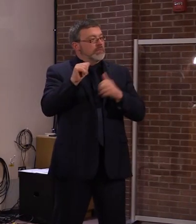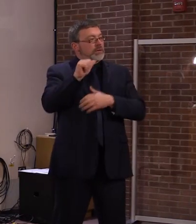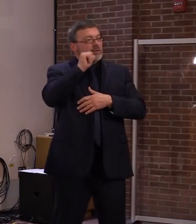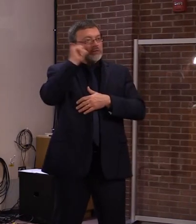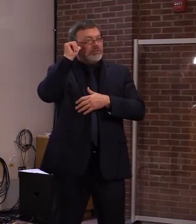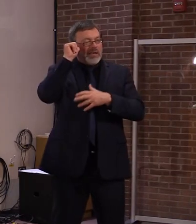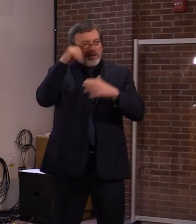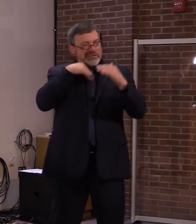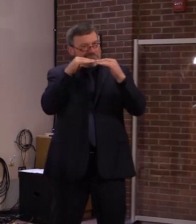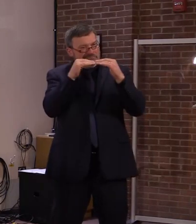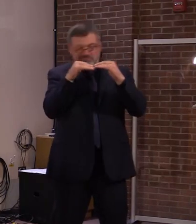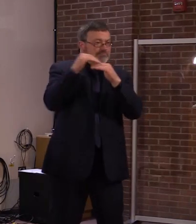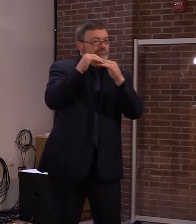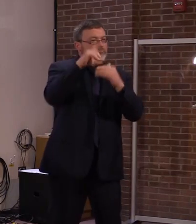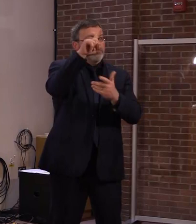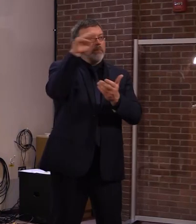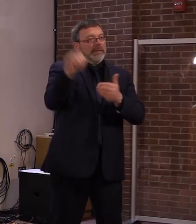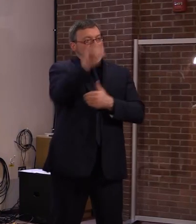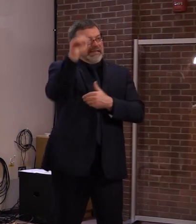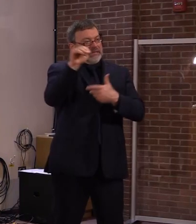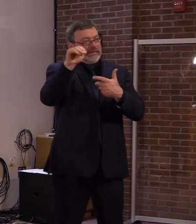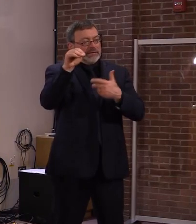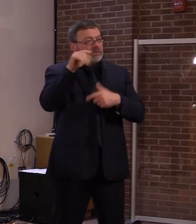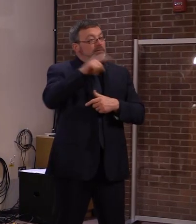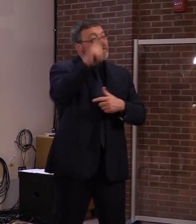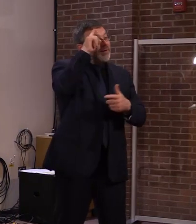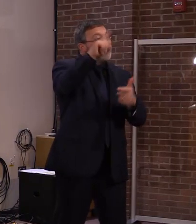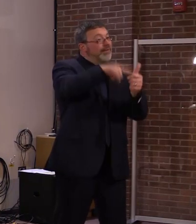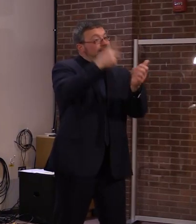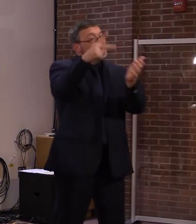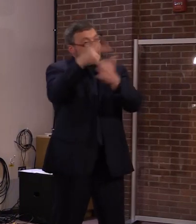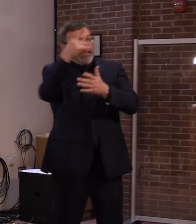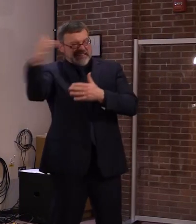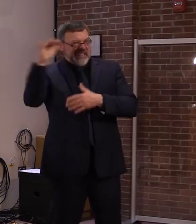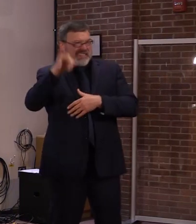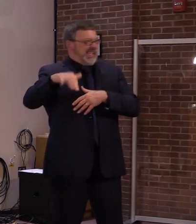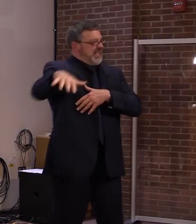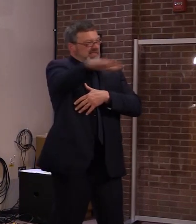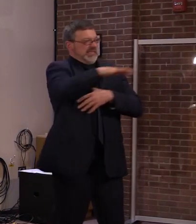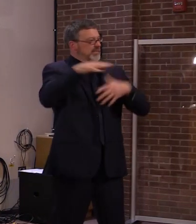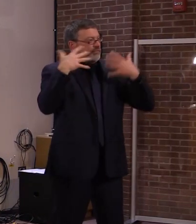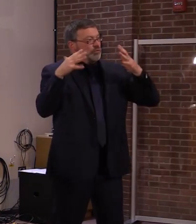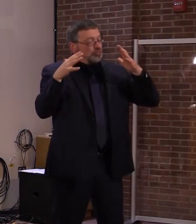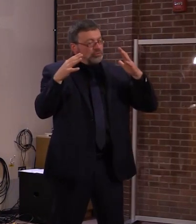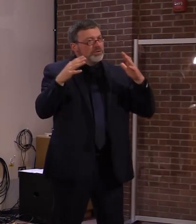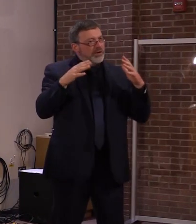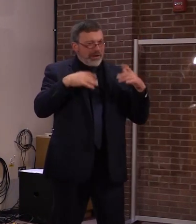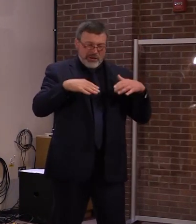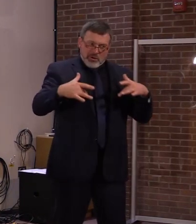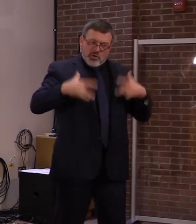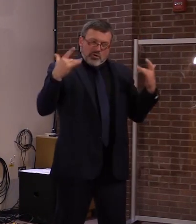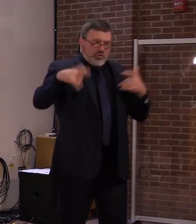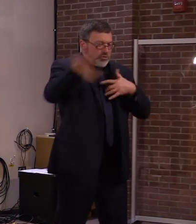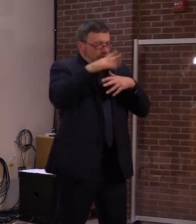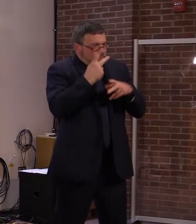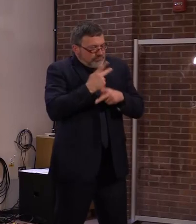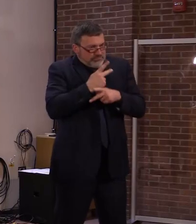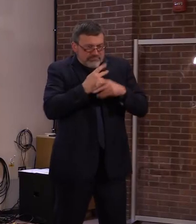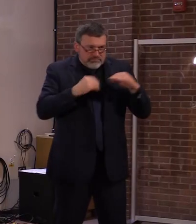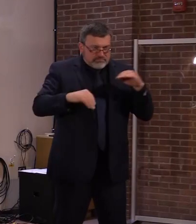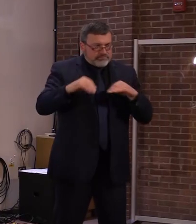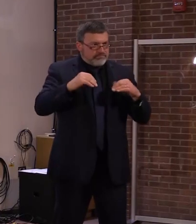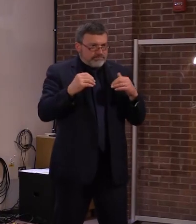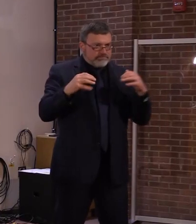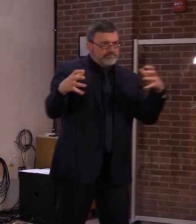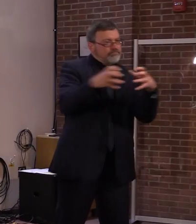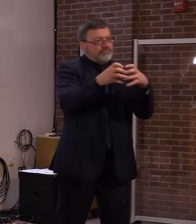And really thanks to all of those in the medical field that worked so hard to get that done. You can see across the board, the rest of Vermont's data